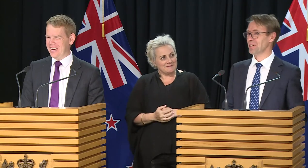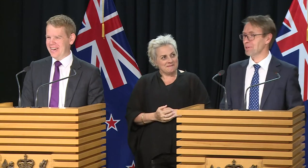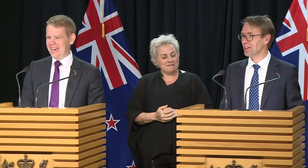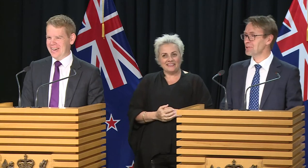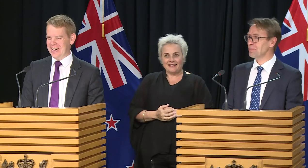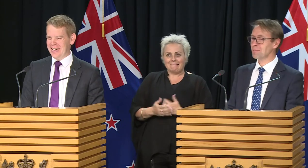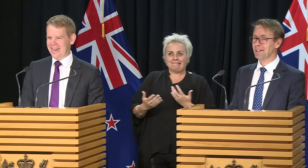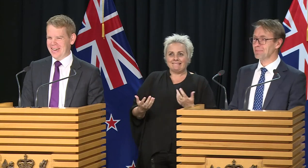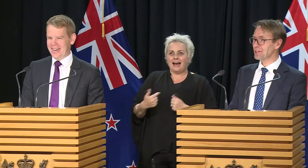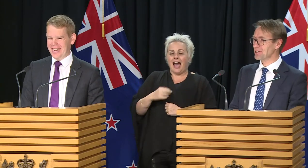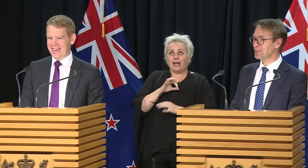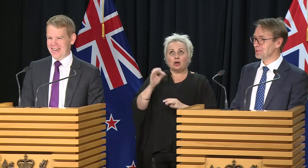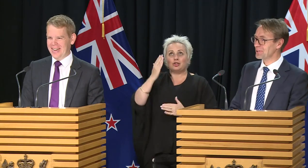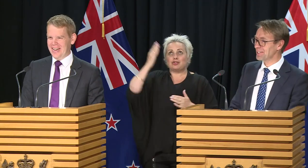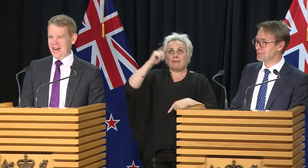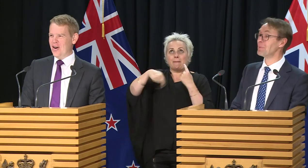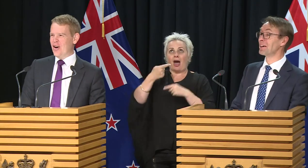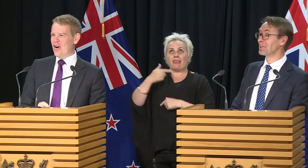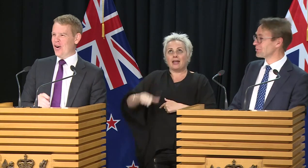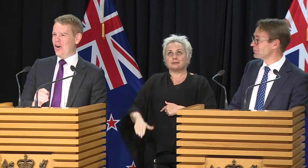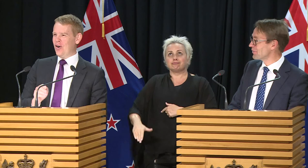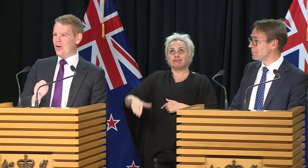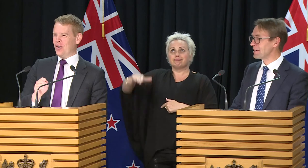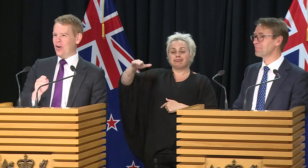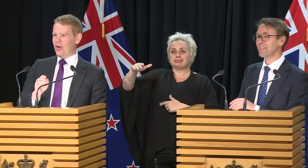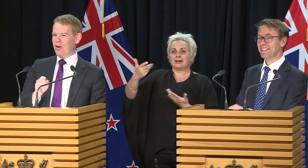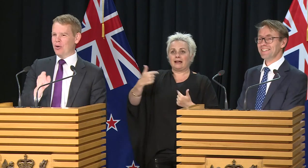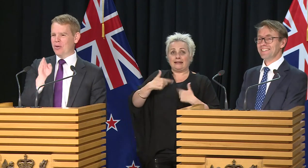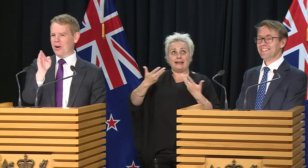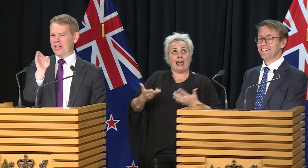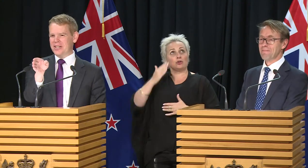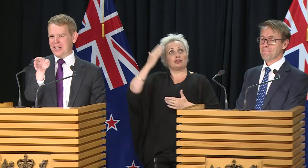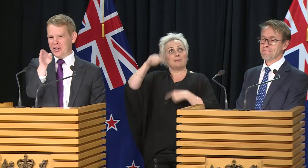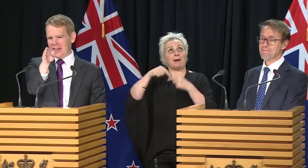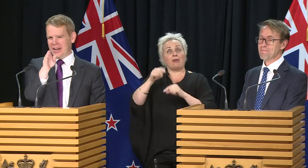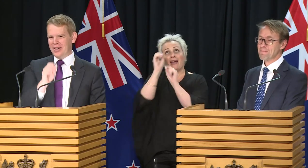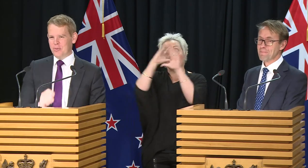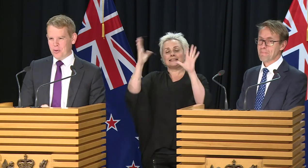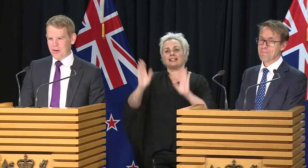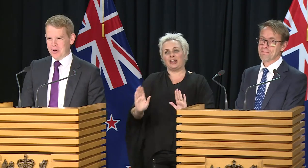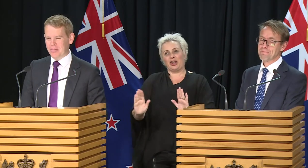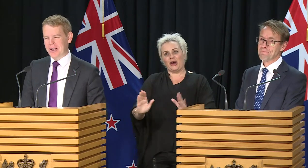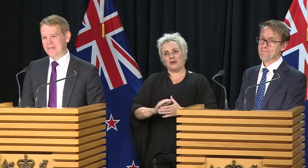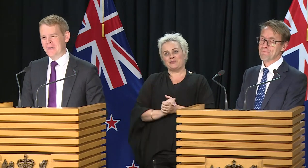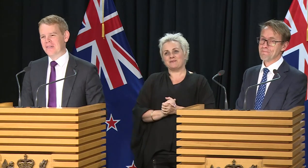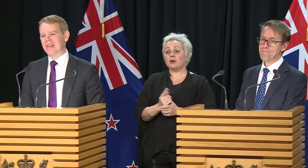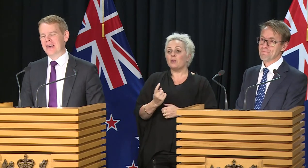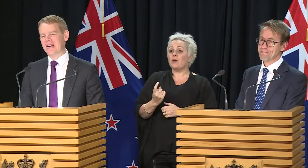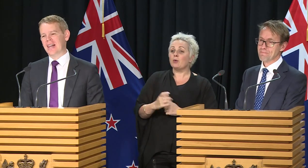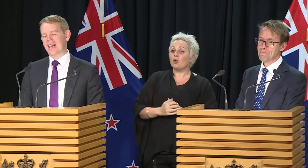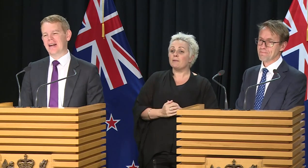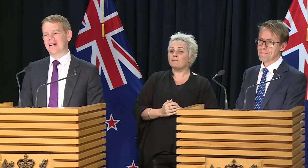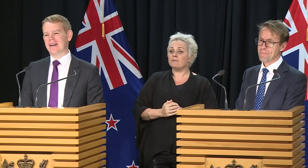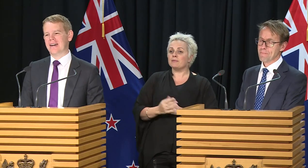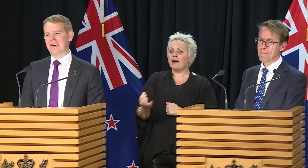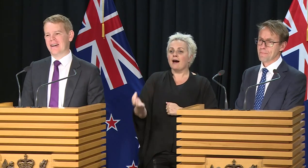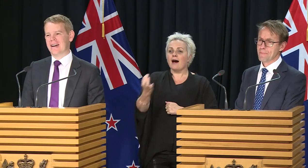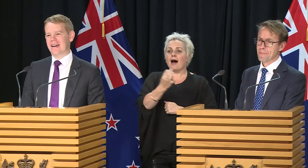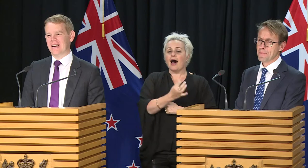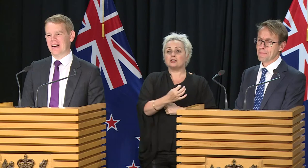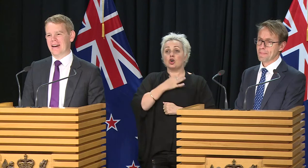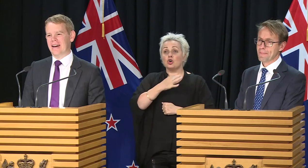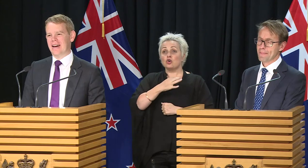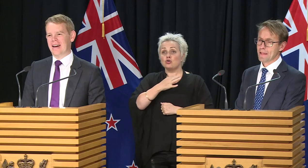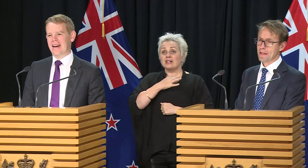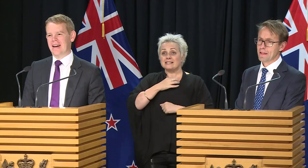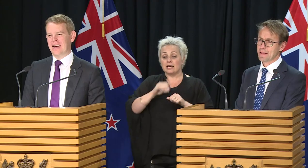It's not something I dreamt about in my childhood, or my adulthood for that matter. All right, we'll go to Derek and then Anna, and we'll wrap it up there. Would you then classify the risk of